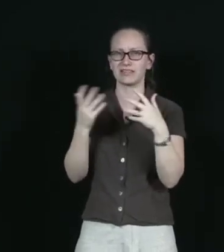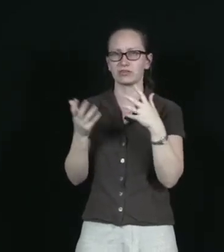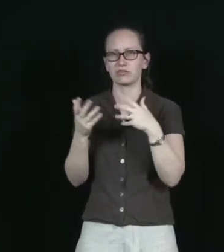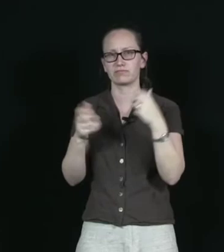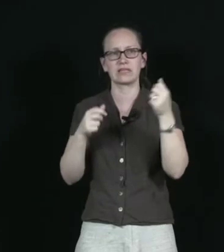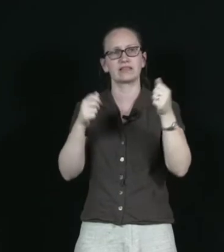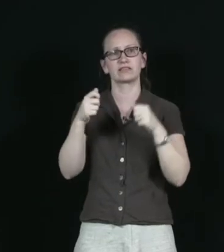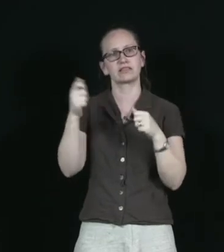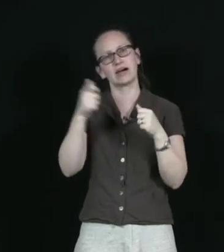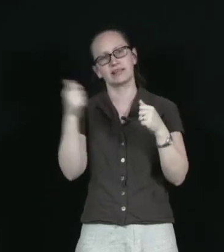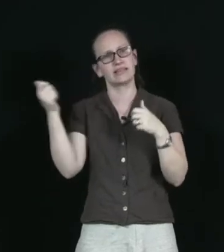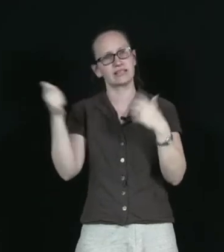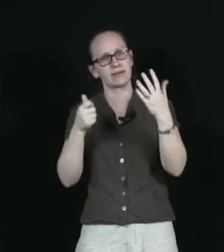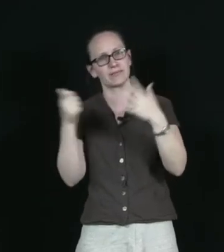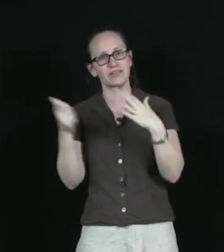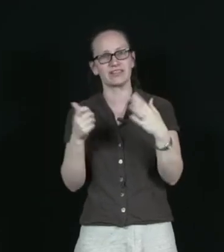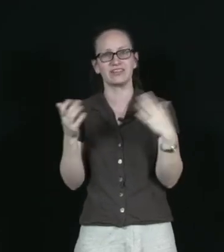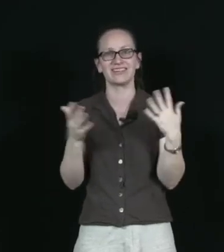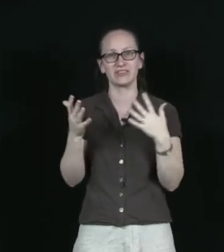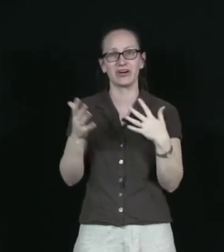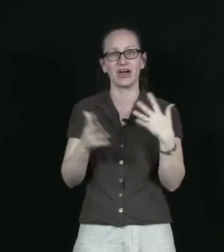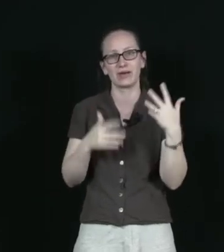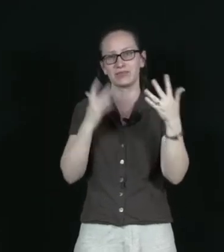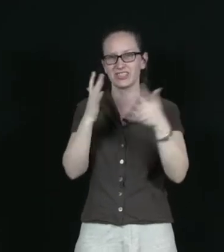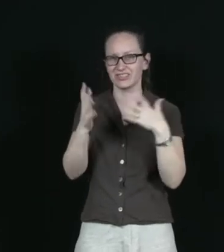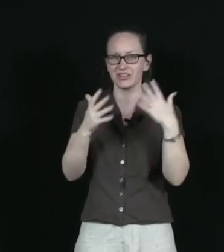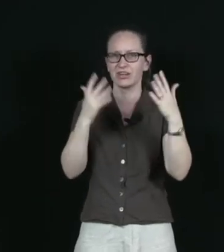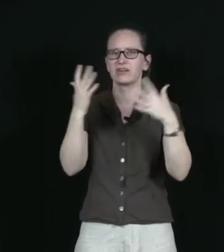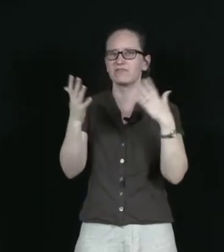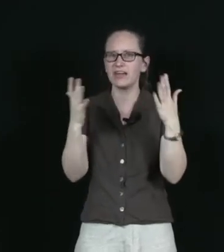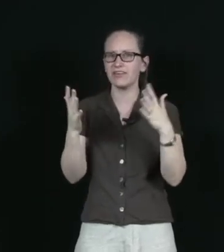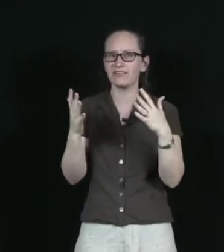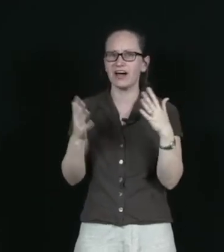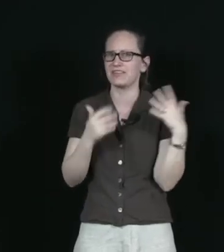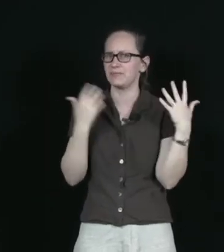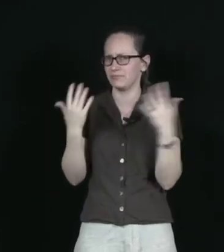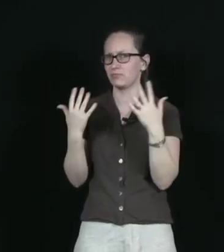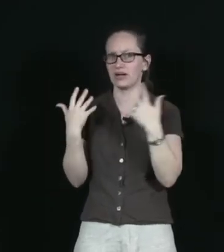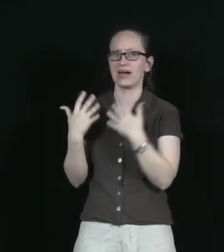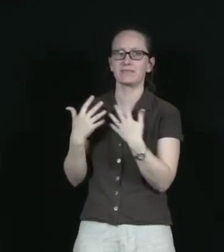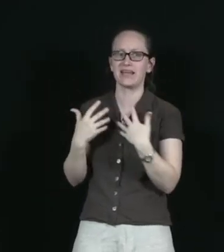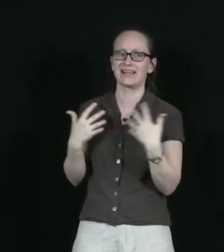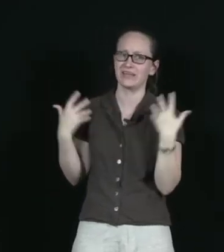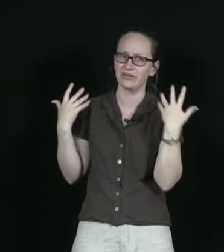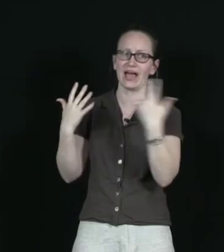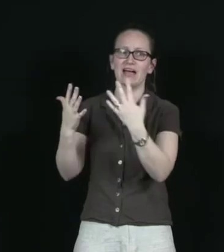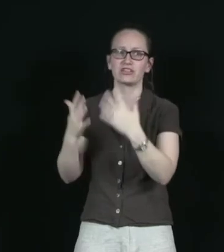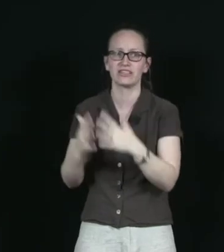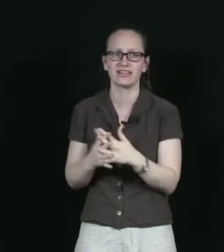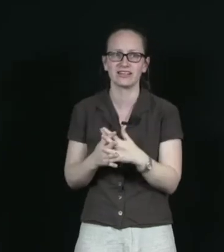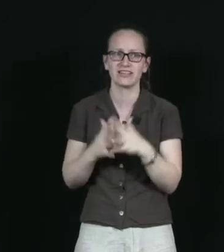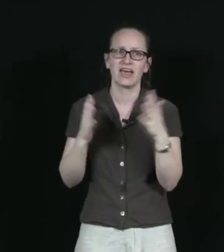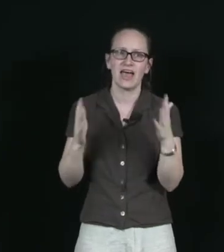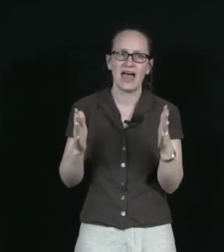little tiny experiments that you can do at home just to verify that what I'm telling you actually does